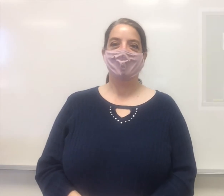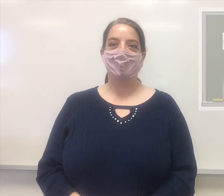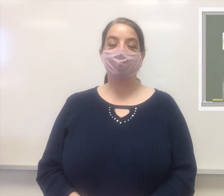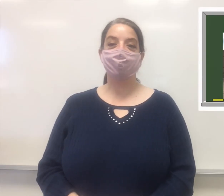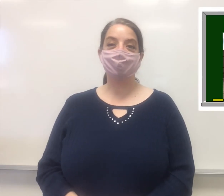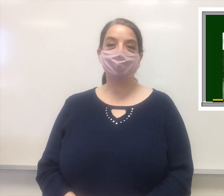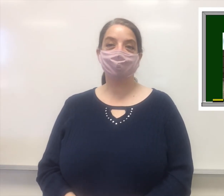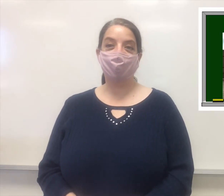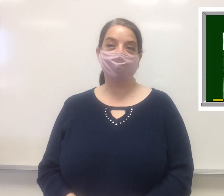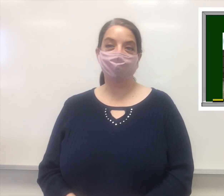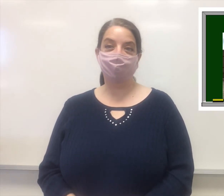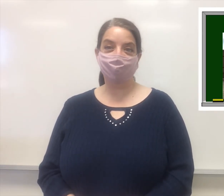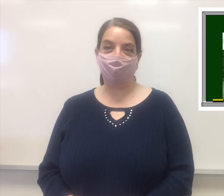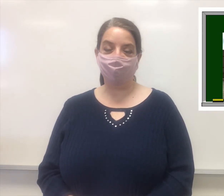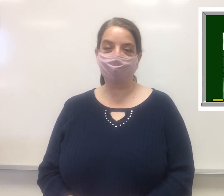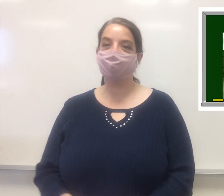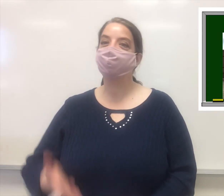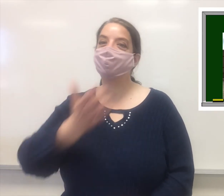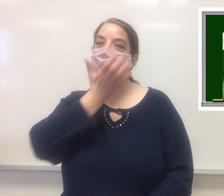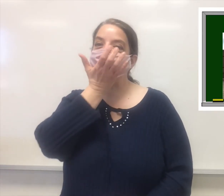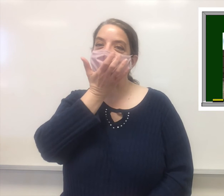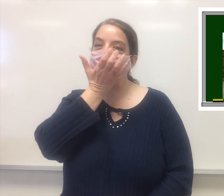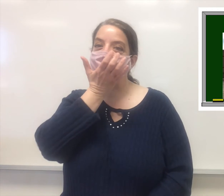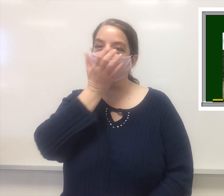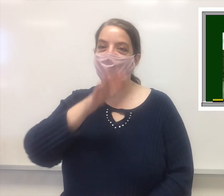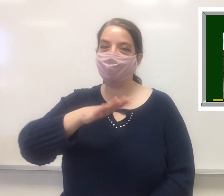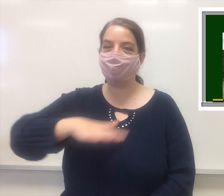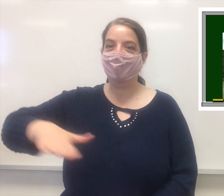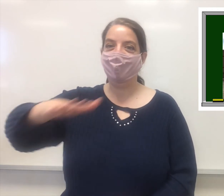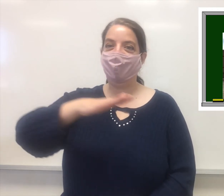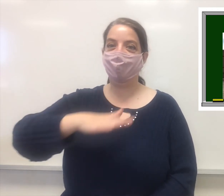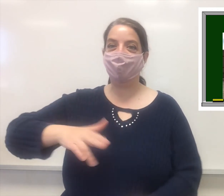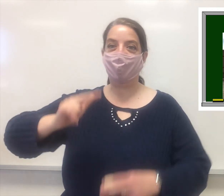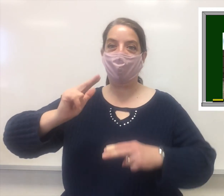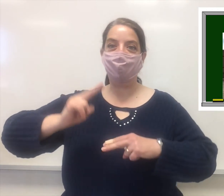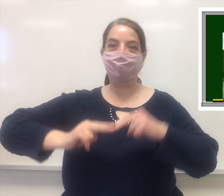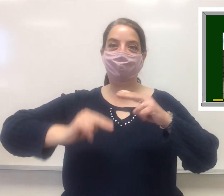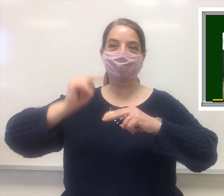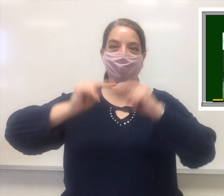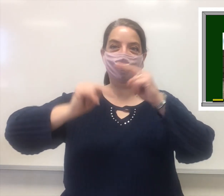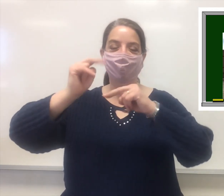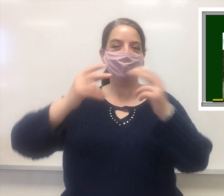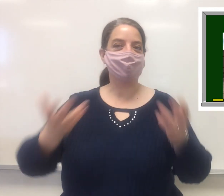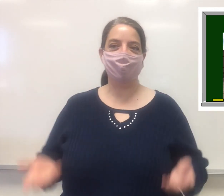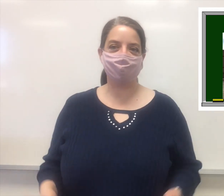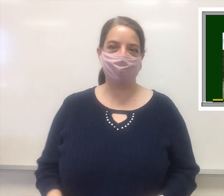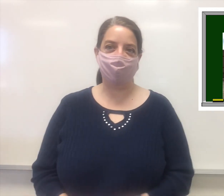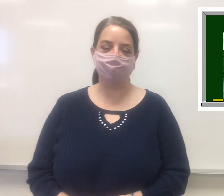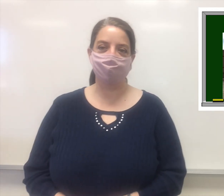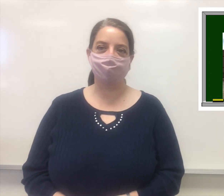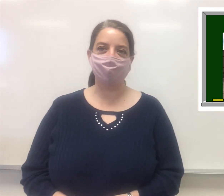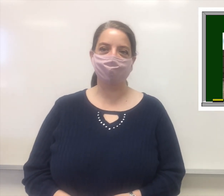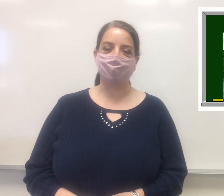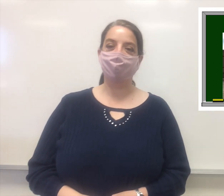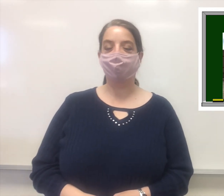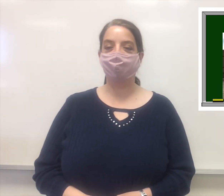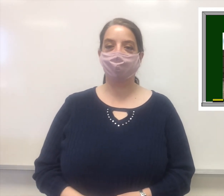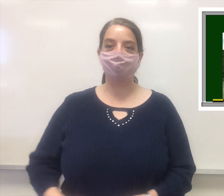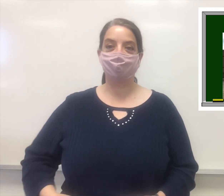Here at Richland we have a field house, so that's a grass area building. It's not actually a house, nobody lives there. A lot of the coaches are there